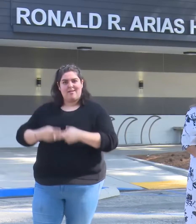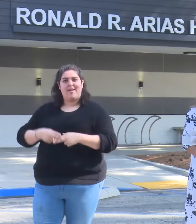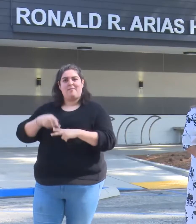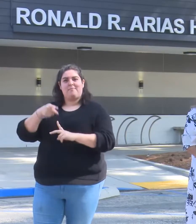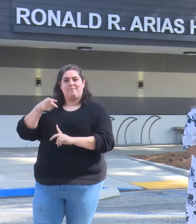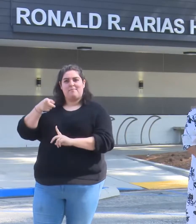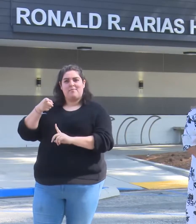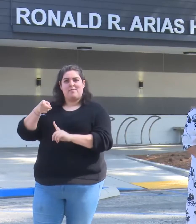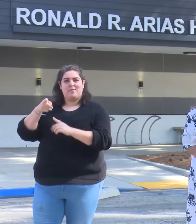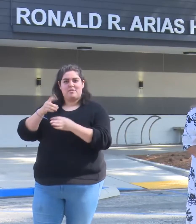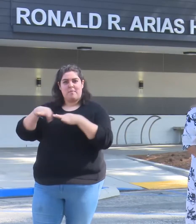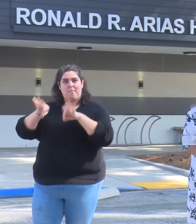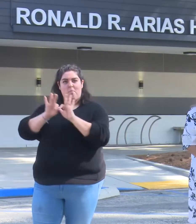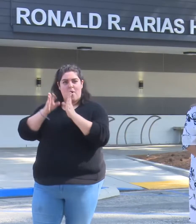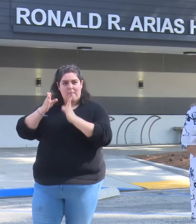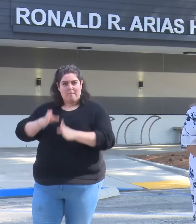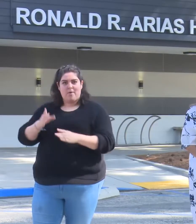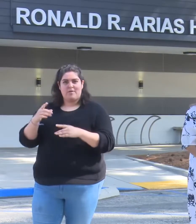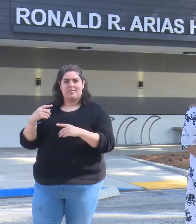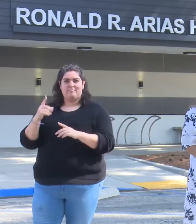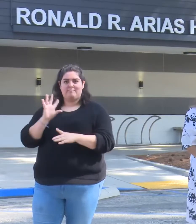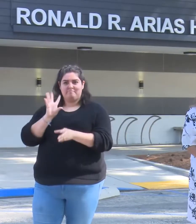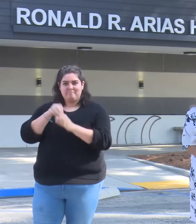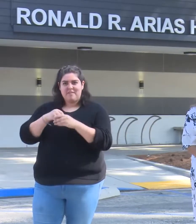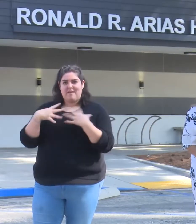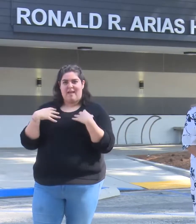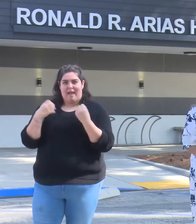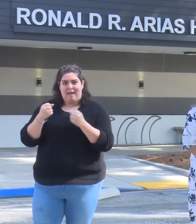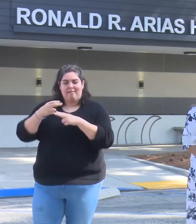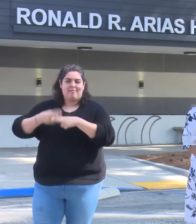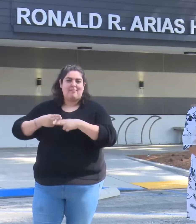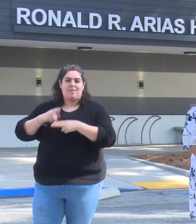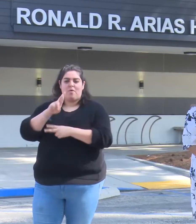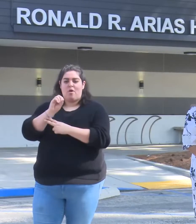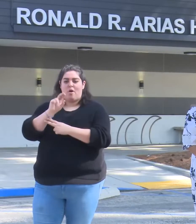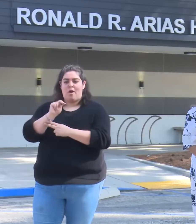an important figure in health in Long Beach, after Ron Arias.